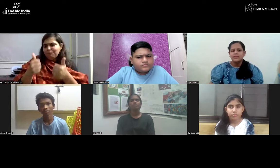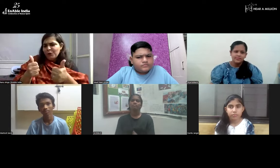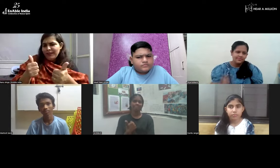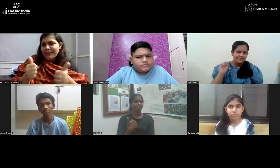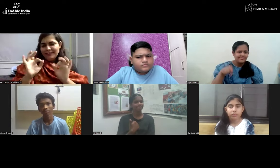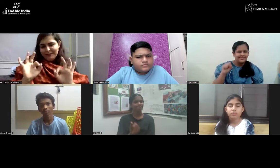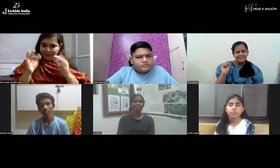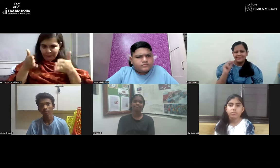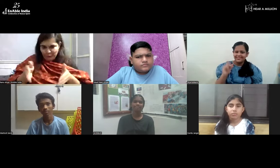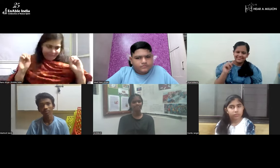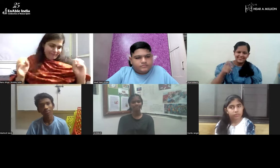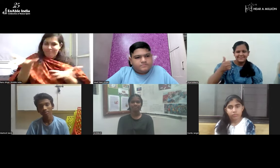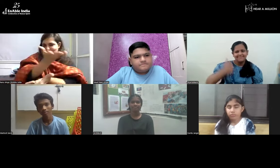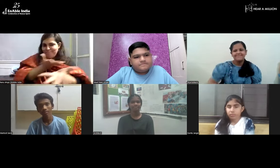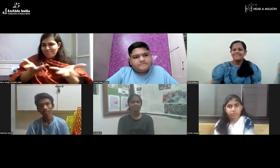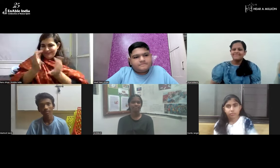Okay, so now,